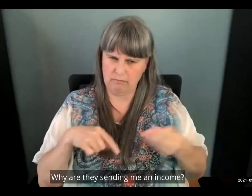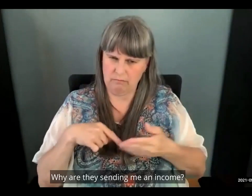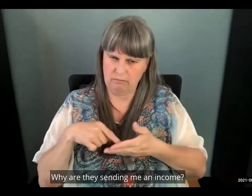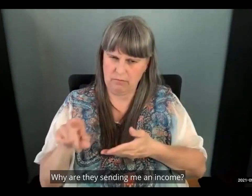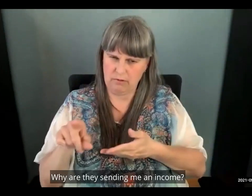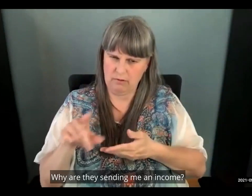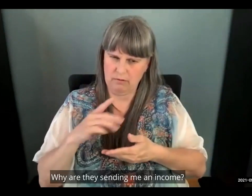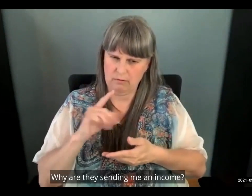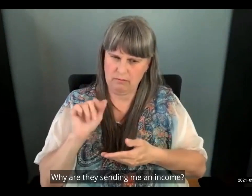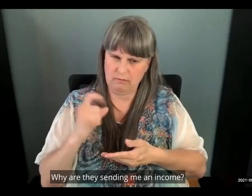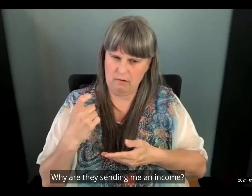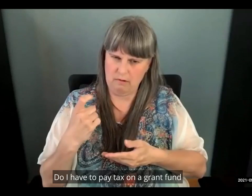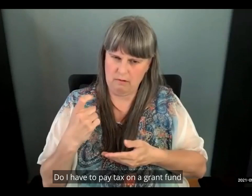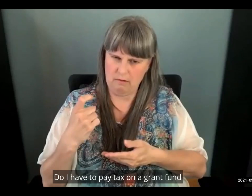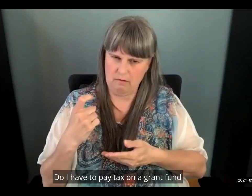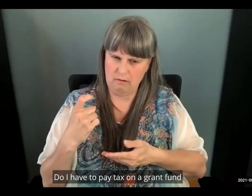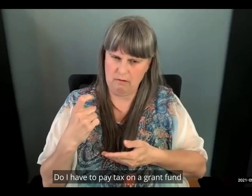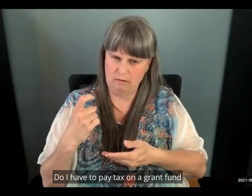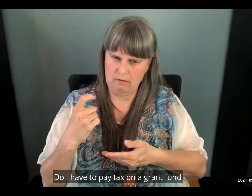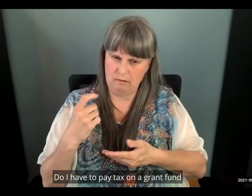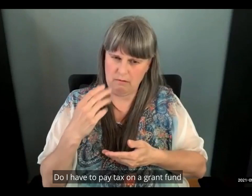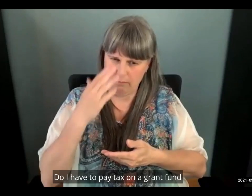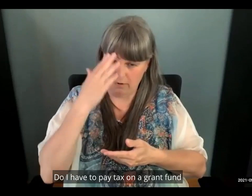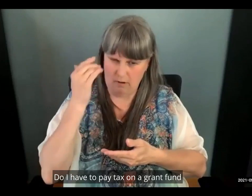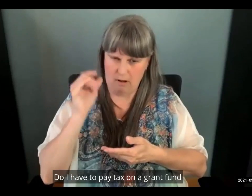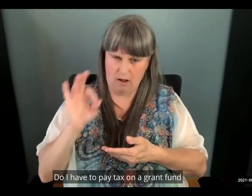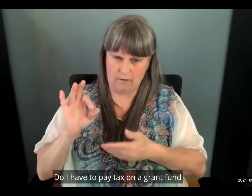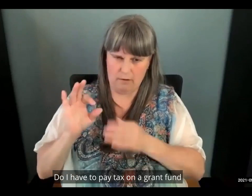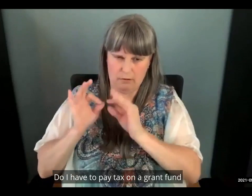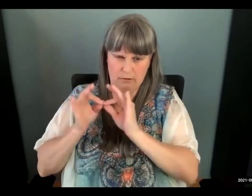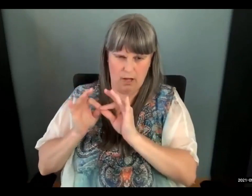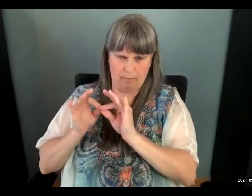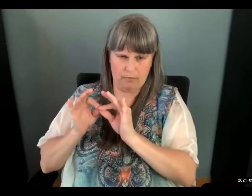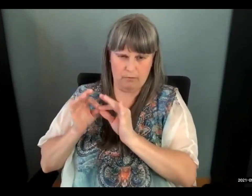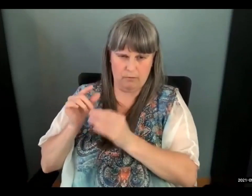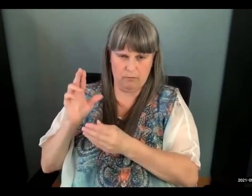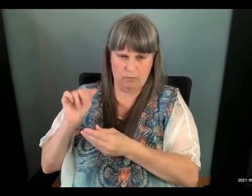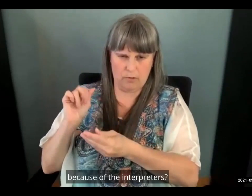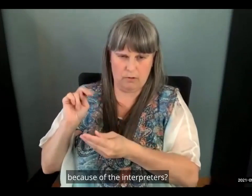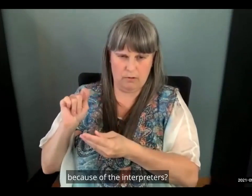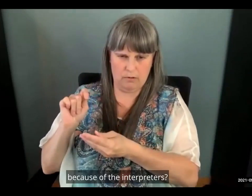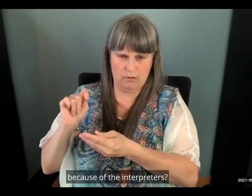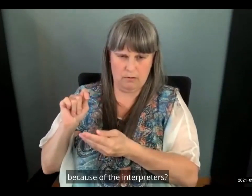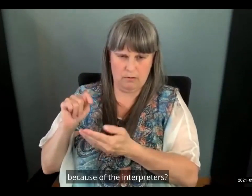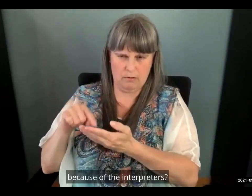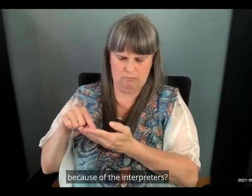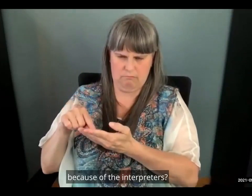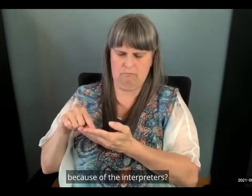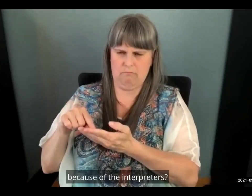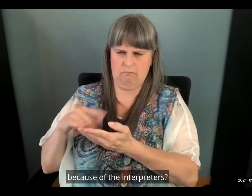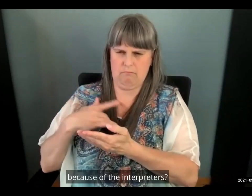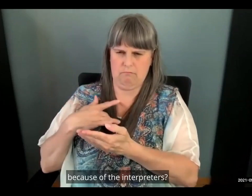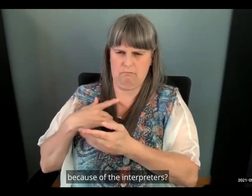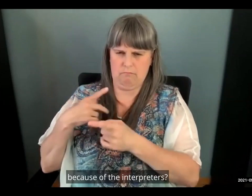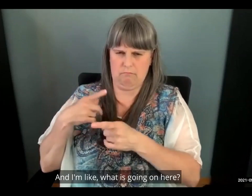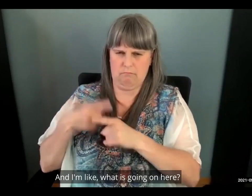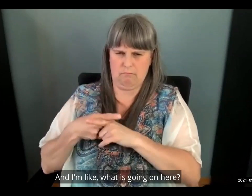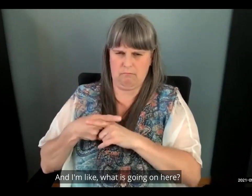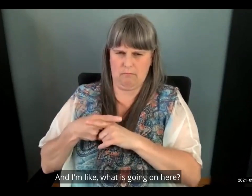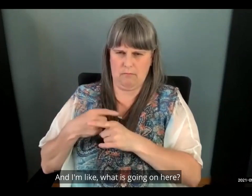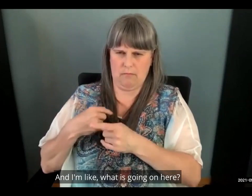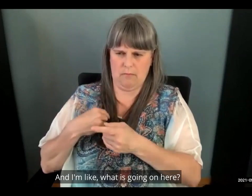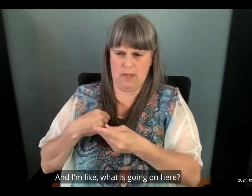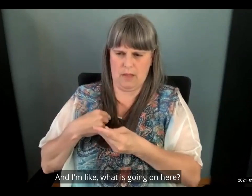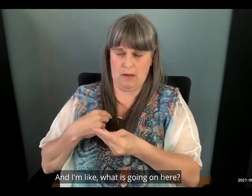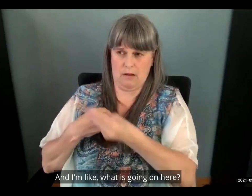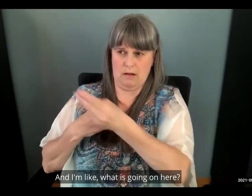this about? Why are they sending me an income? Do I have to pay tax on a grant fund because of the interpreters? And I'm